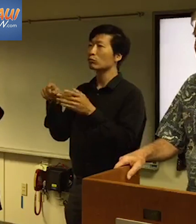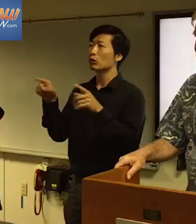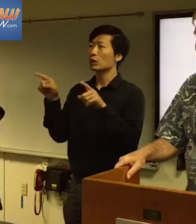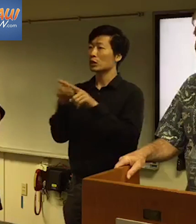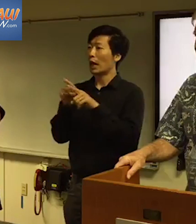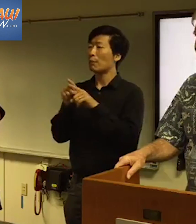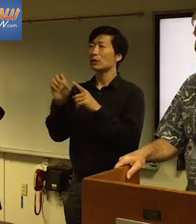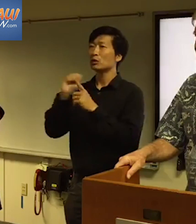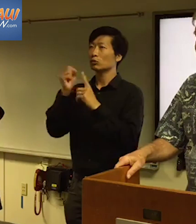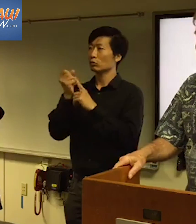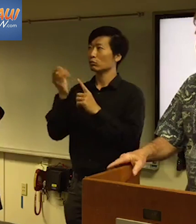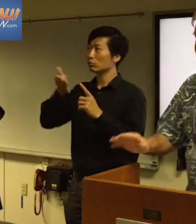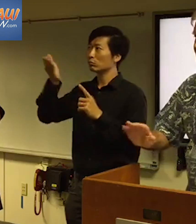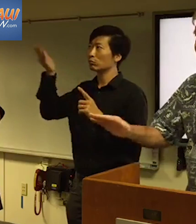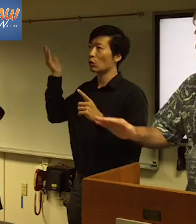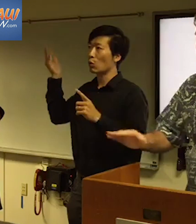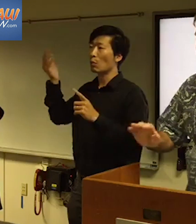Glad to answer any questions you might have.